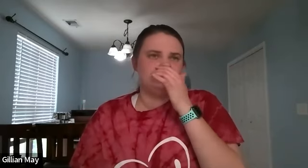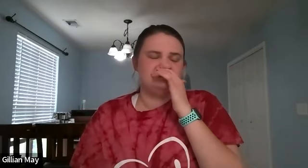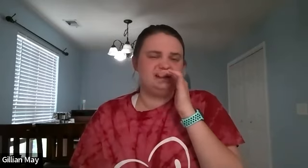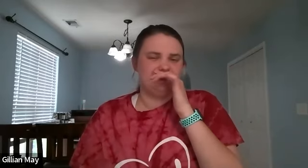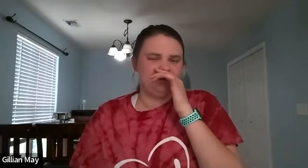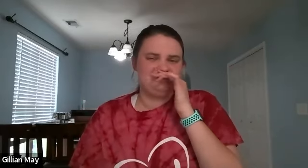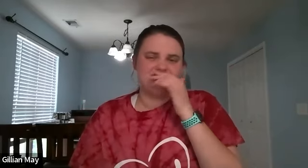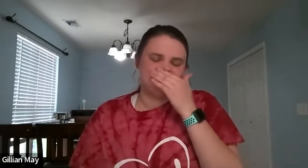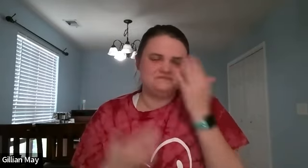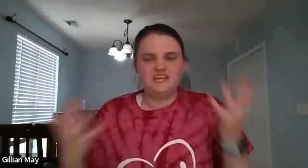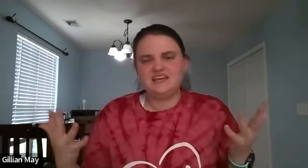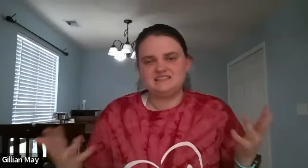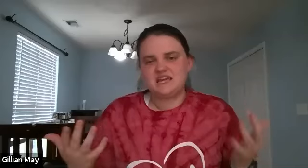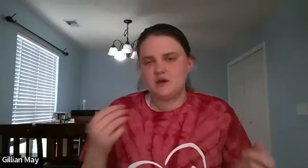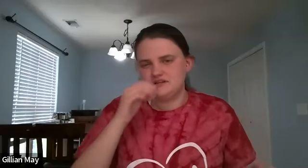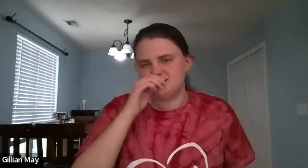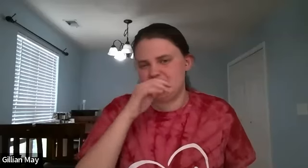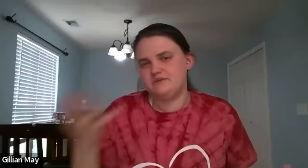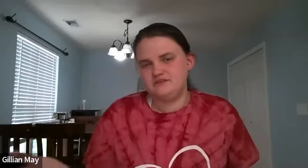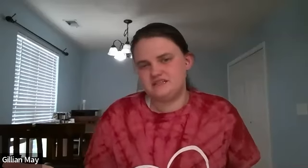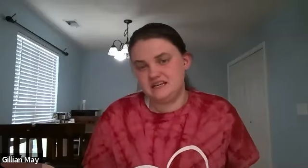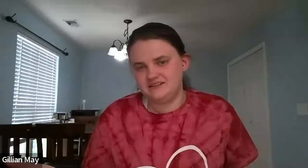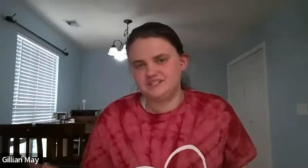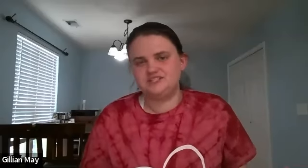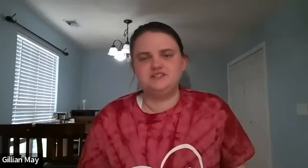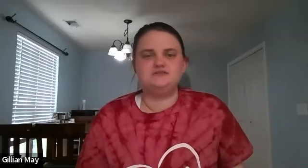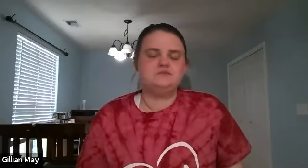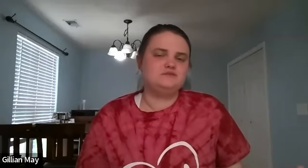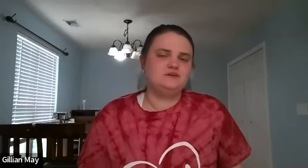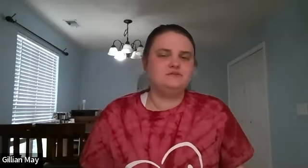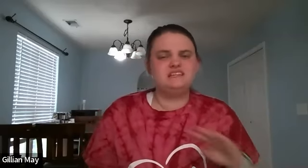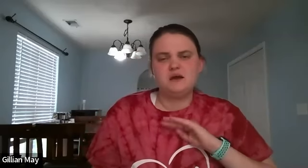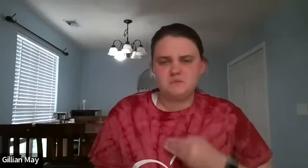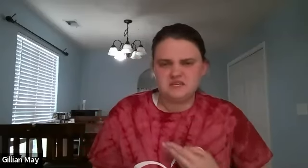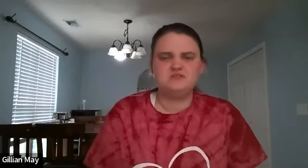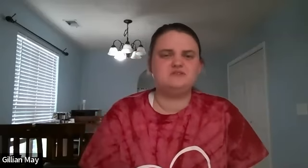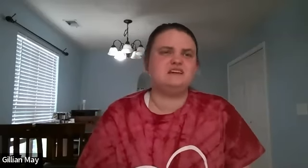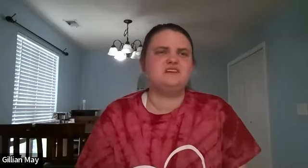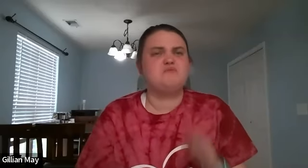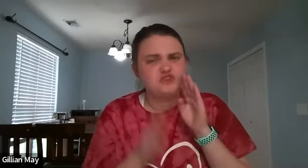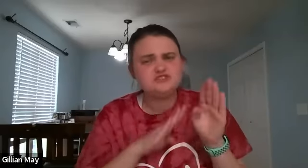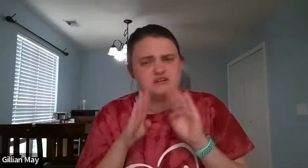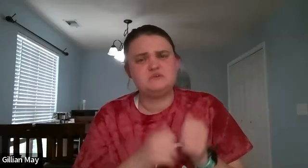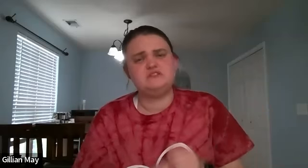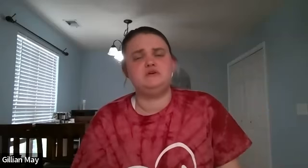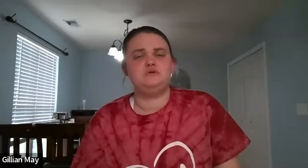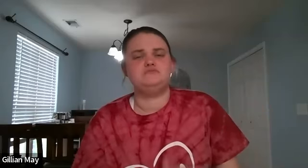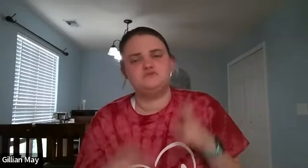are, again, it's like how we use in English. Sometimes we don't always say I'm upset with you. It's like I'm saying I'm frustrated with you.